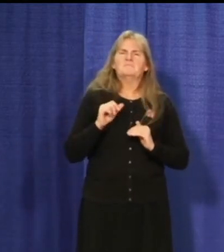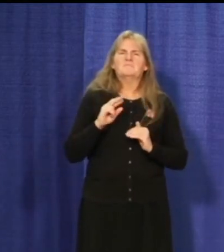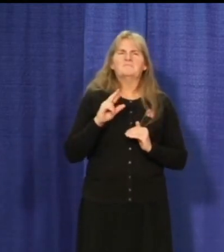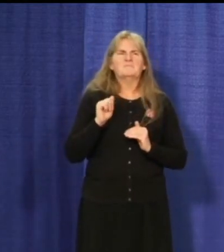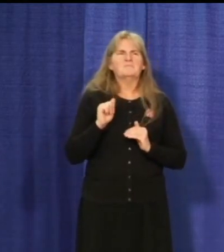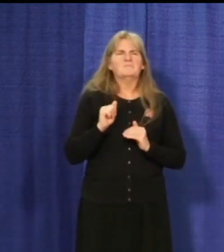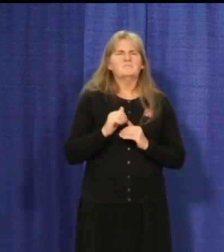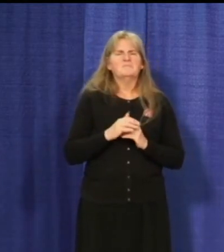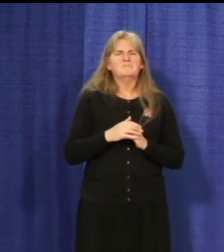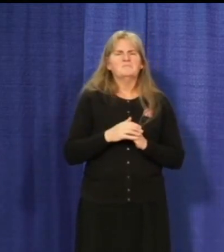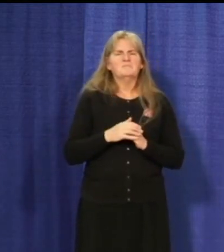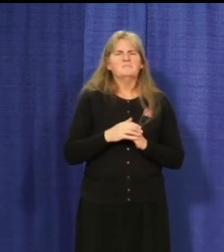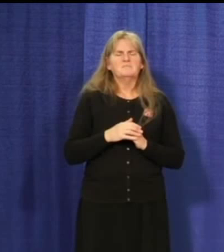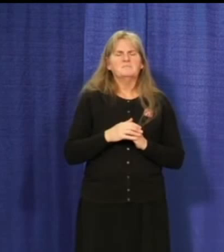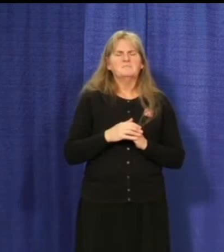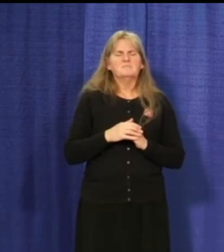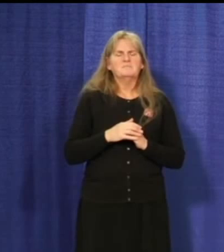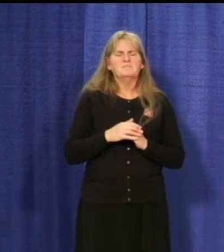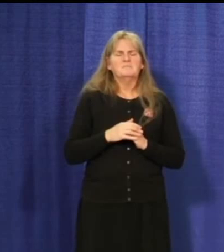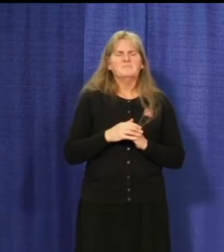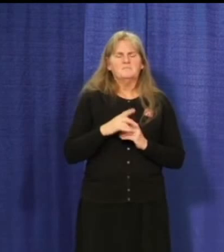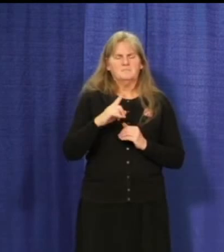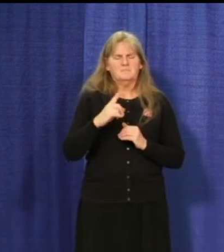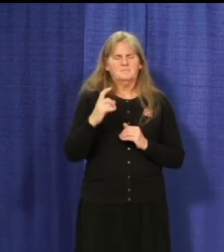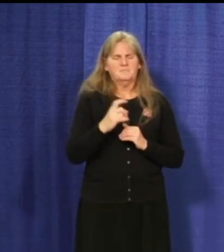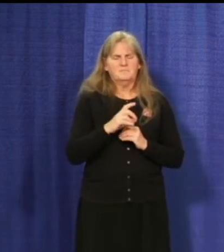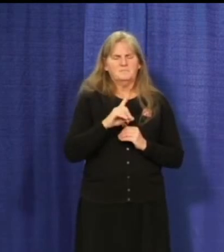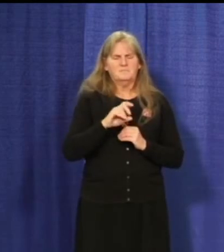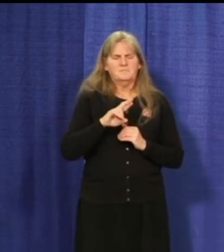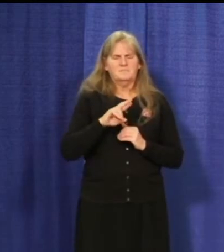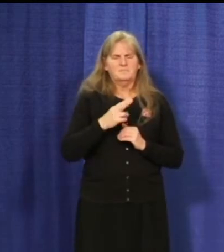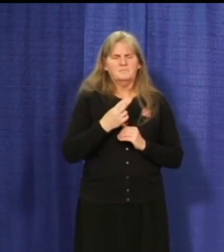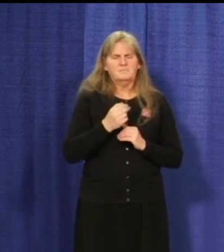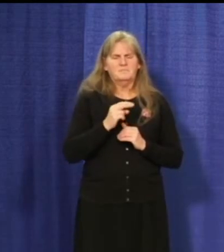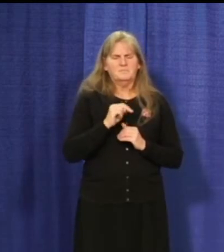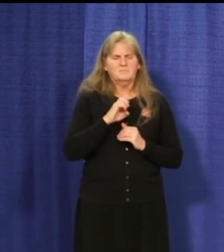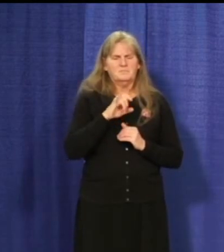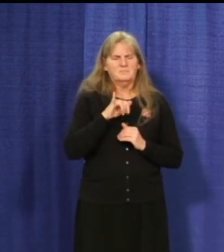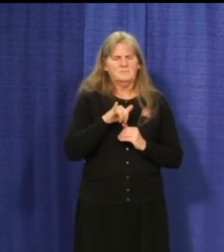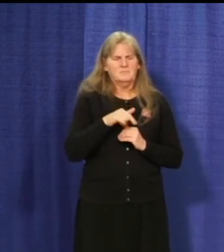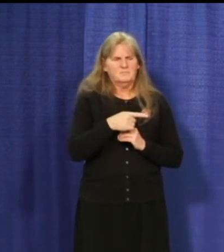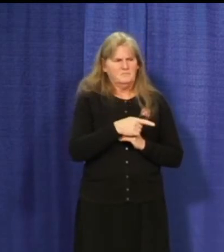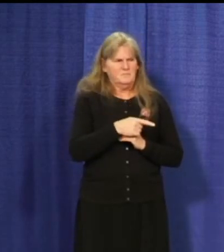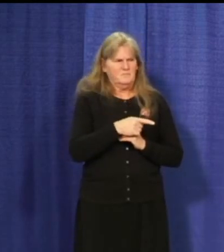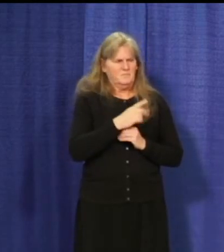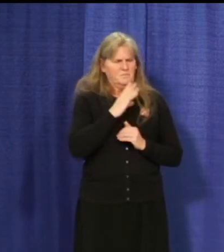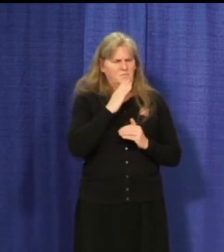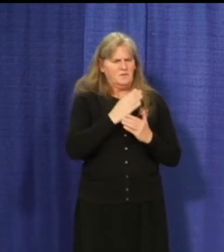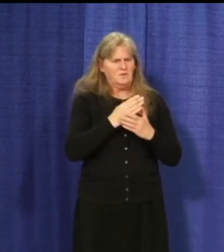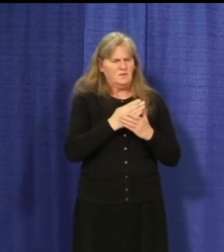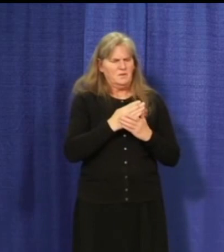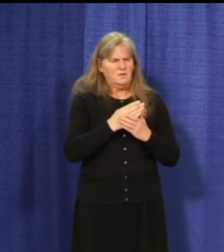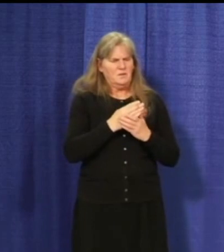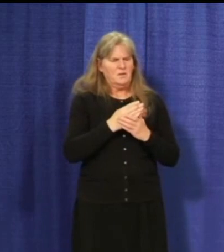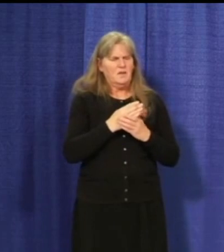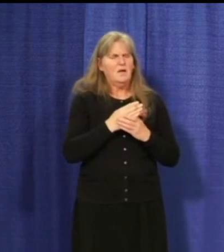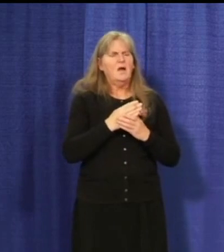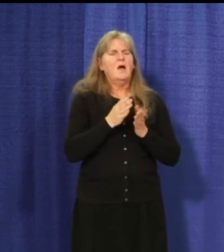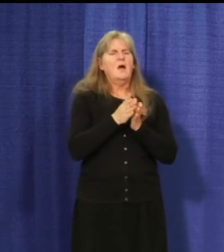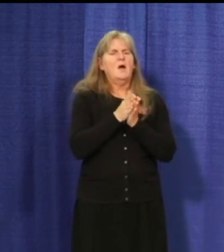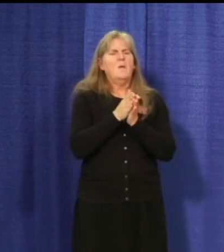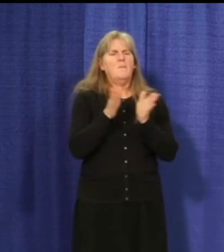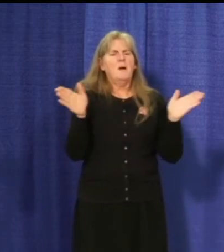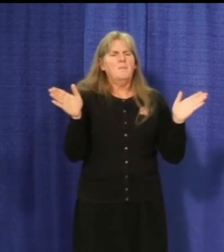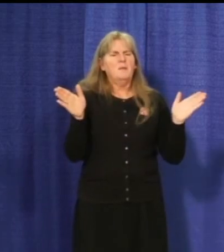Hi there. A question for Dr. Hanley. I wanted to ask about the time delay in publicly reporting these